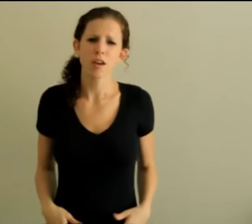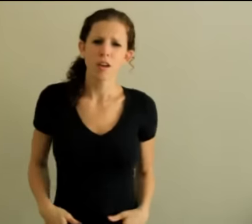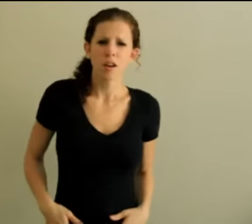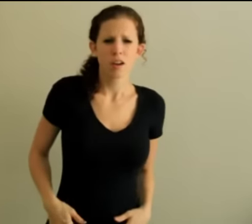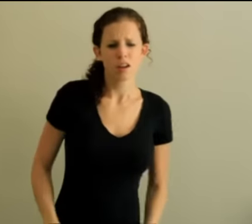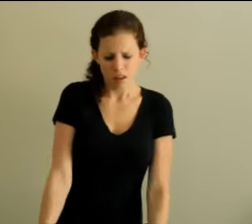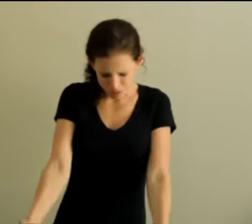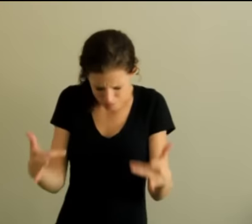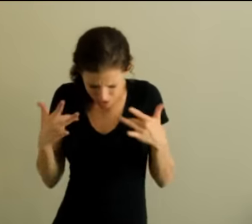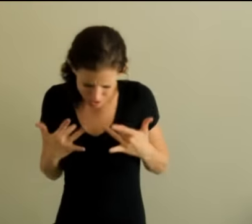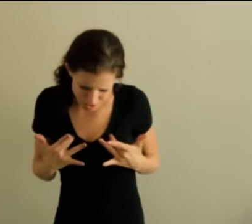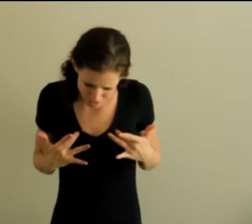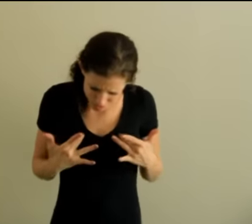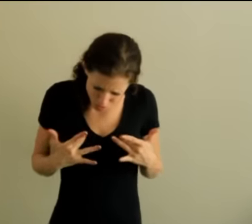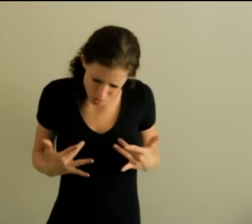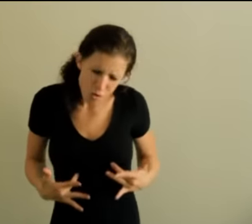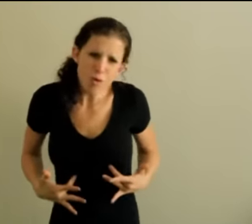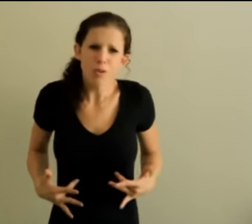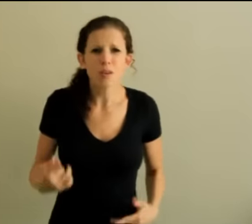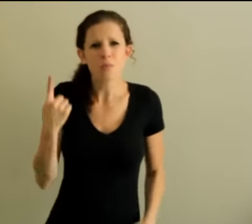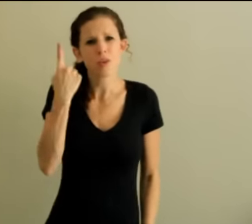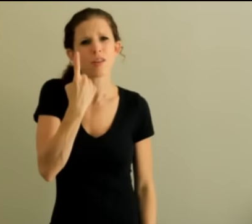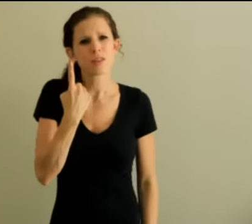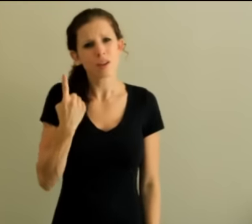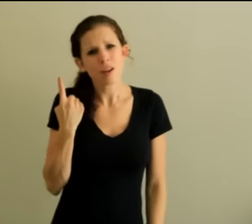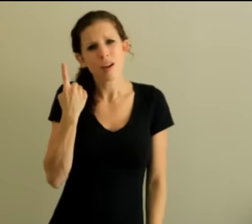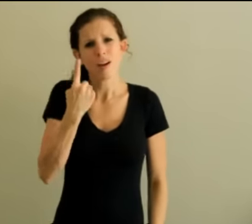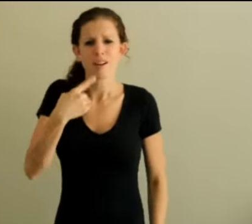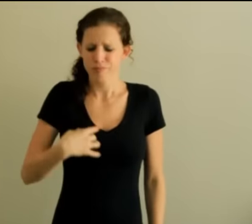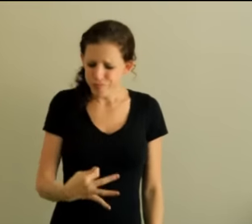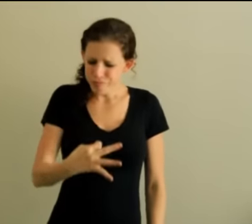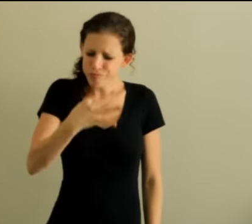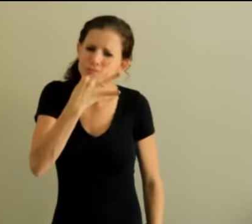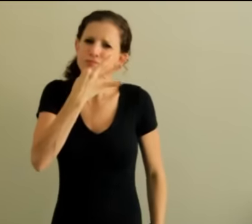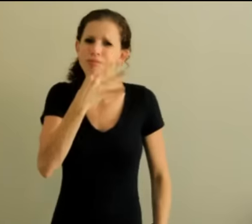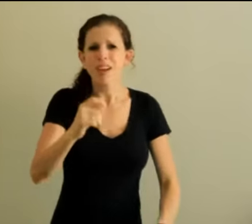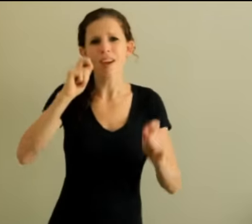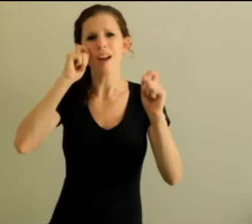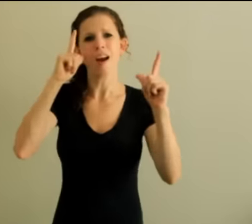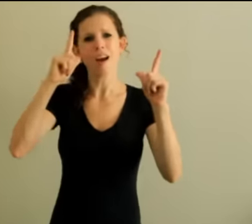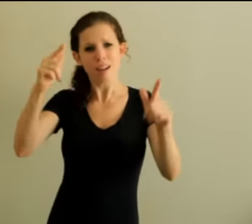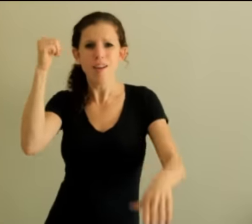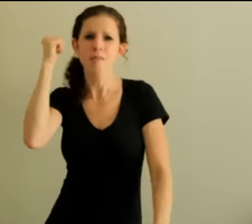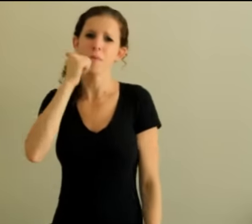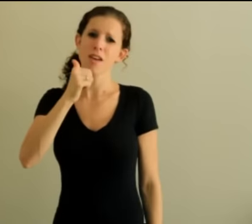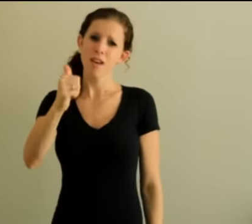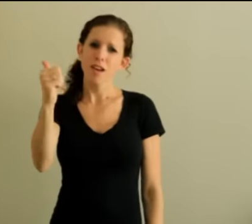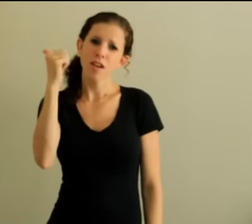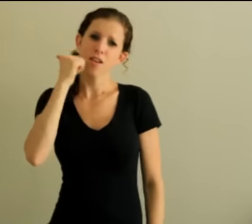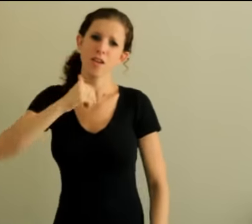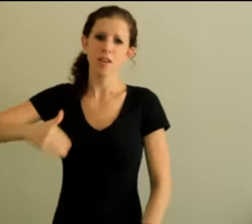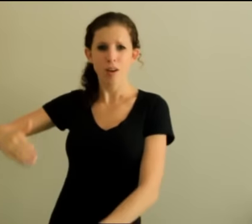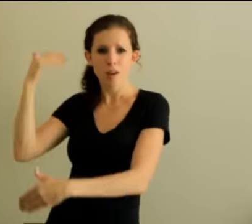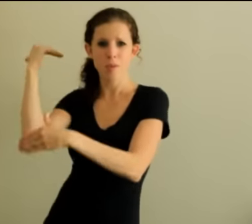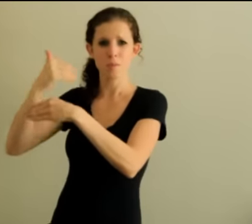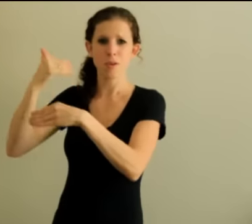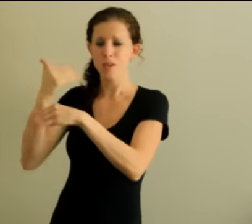bad My tears don't cold, I'm wondering why I got out of bed at all The